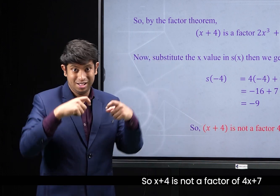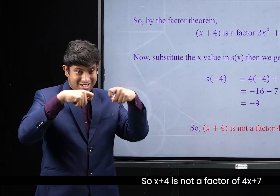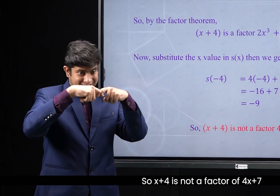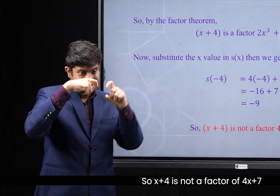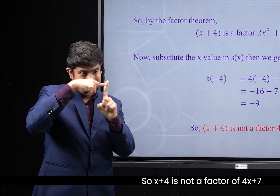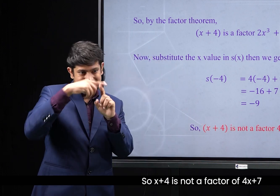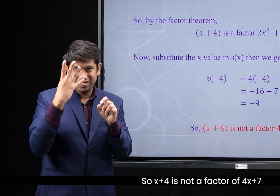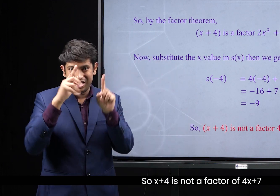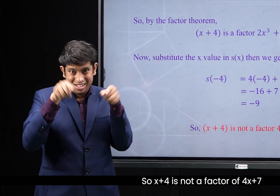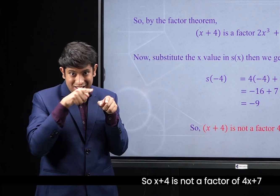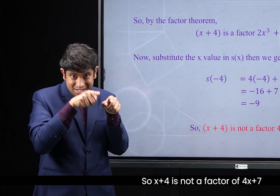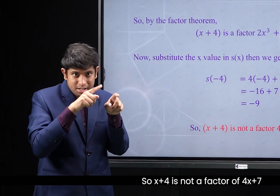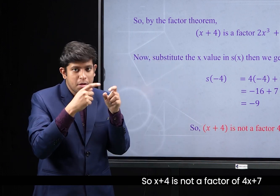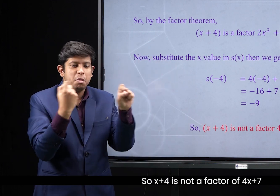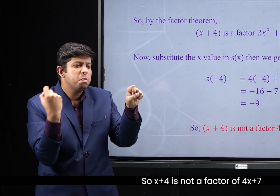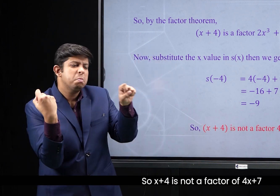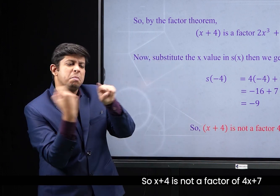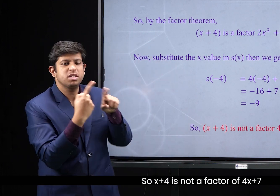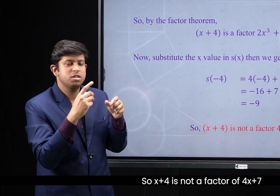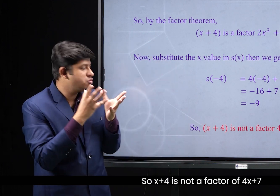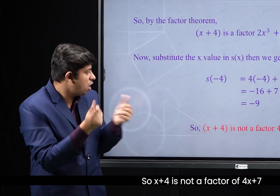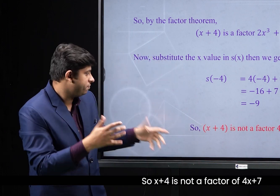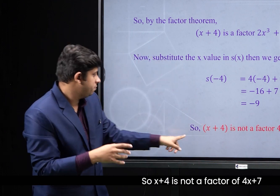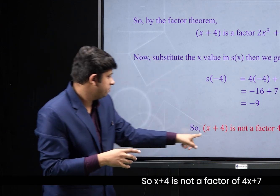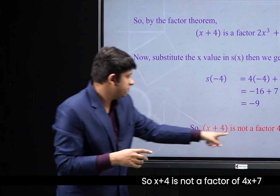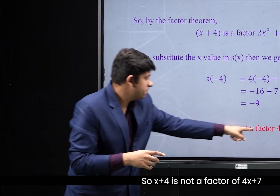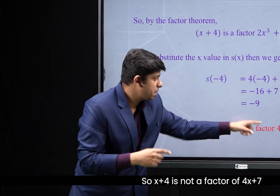So x plus 4 is not a factor of 4x plus 7.